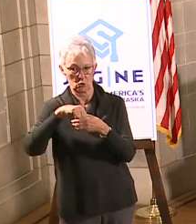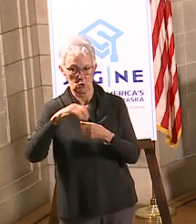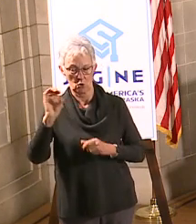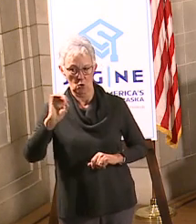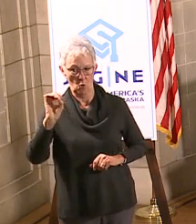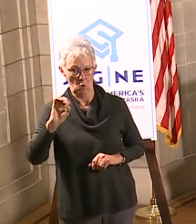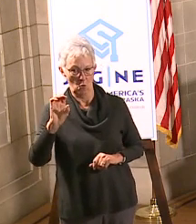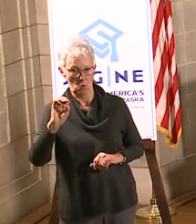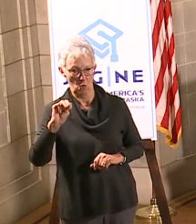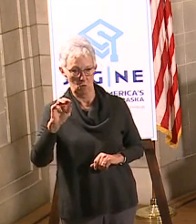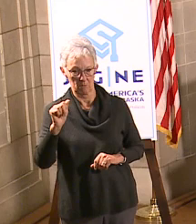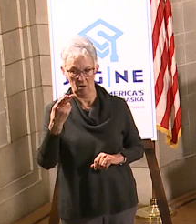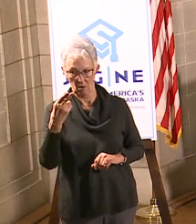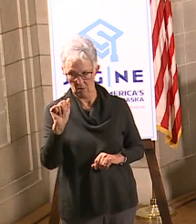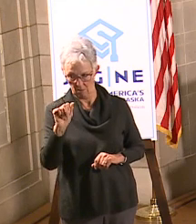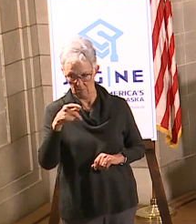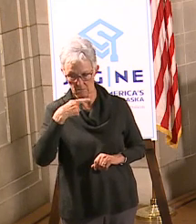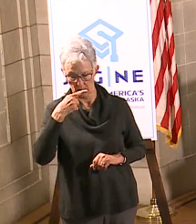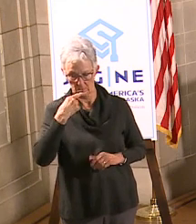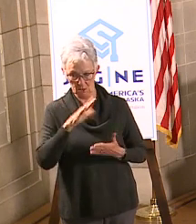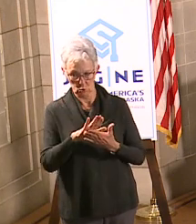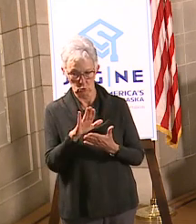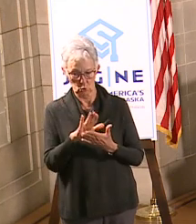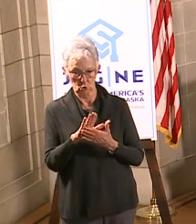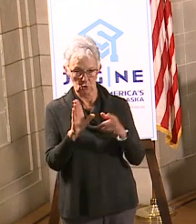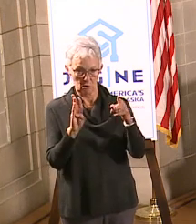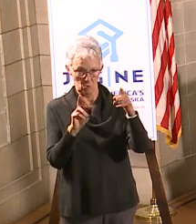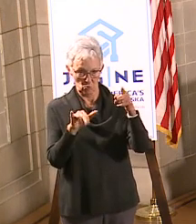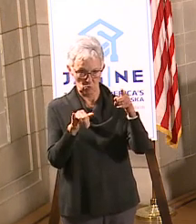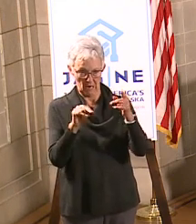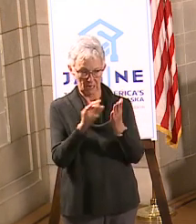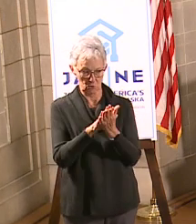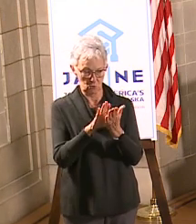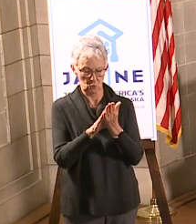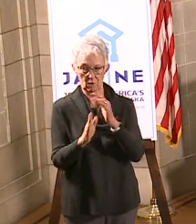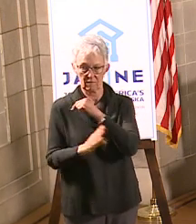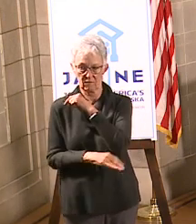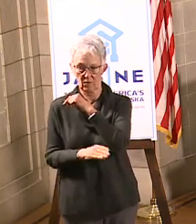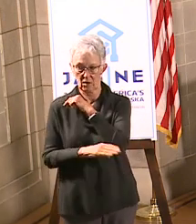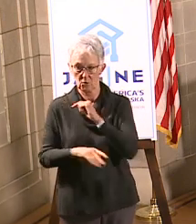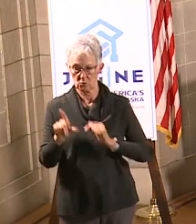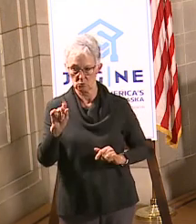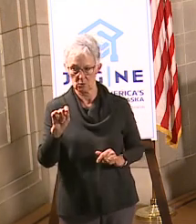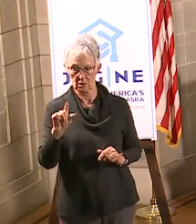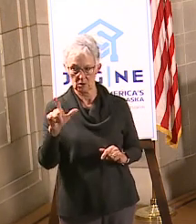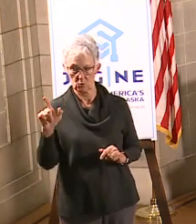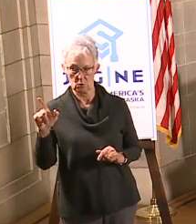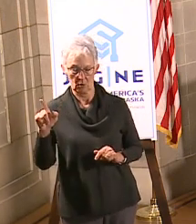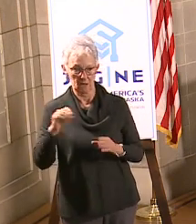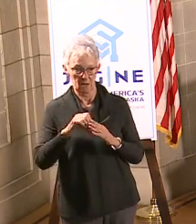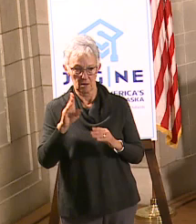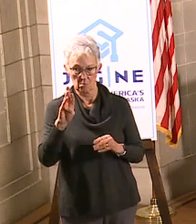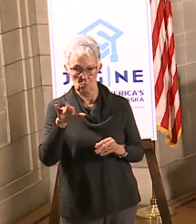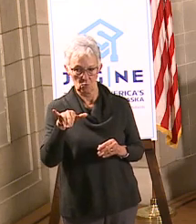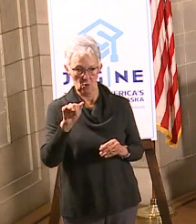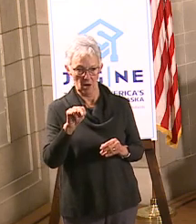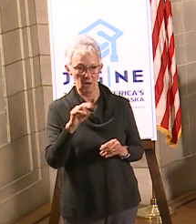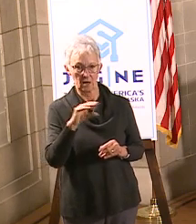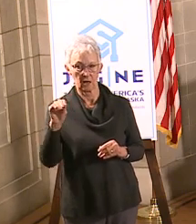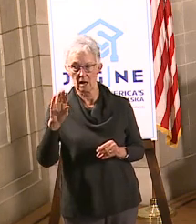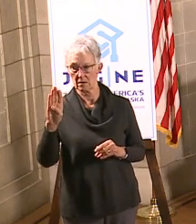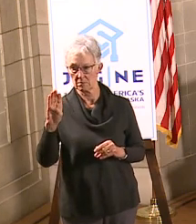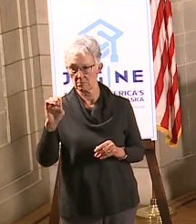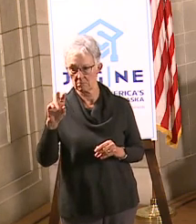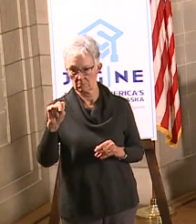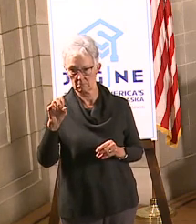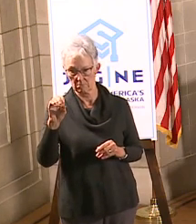Middle School in Monroe in the spring, and then in the fall of 2021, we'll be at Bryan High School and Benson High School. And we look to